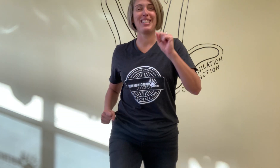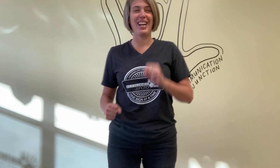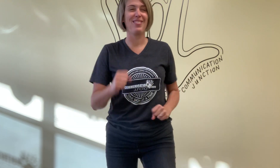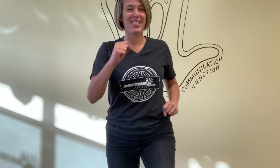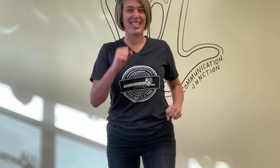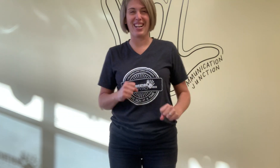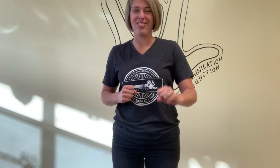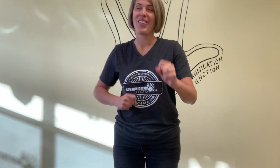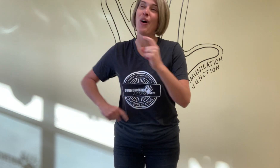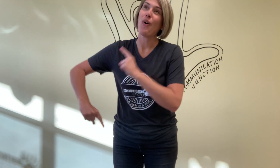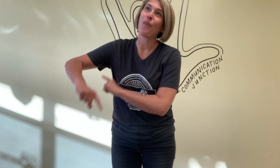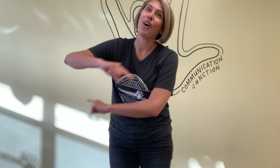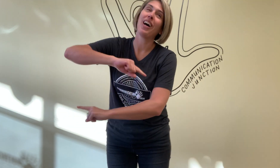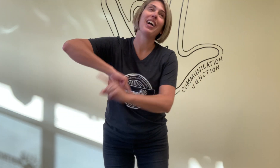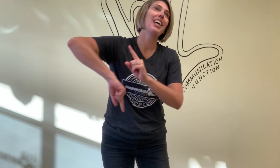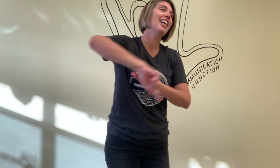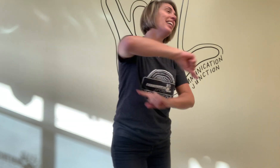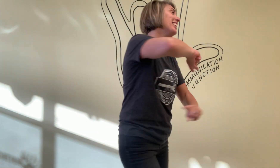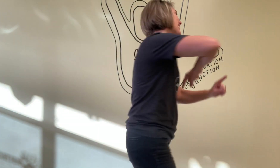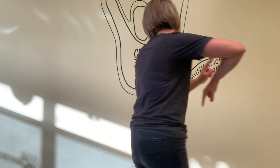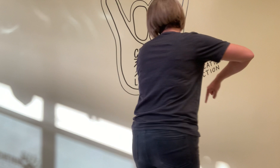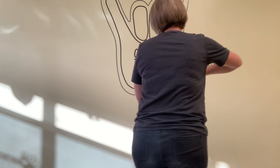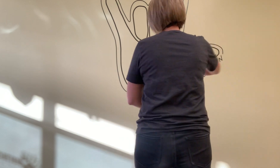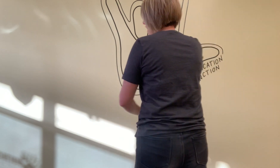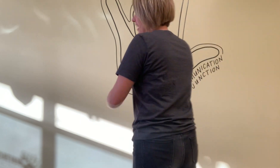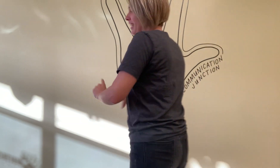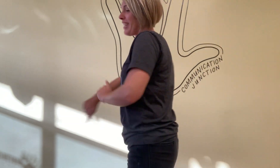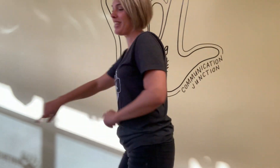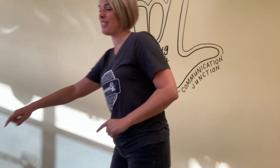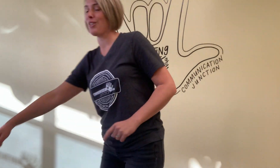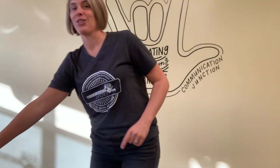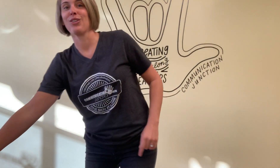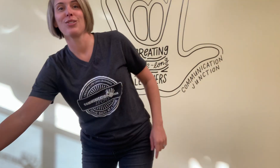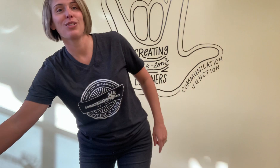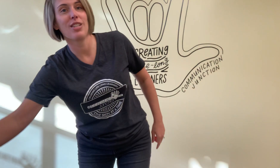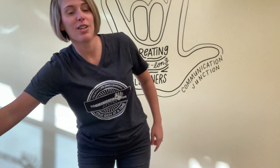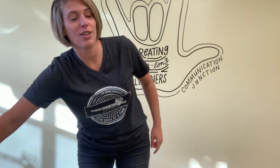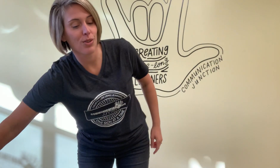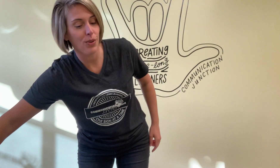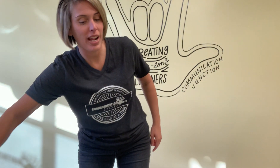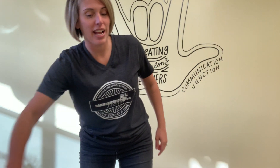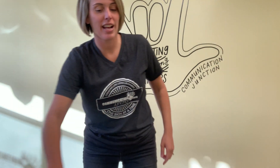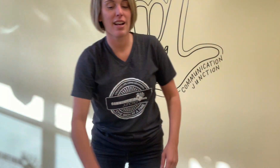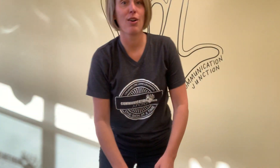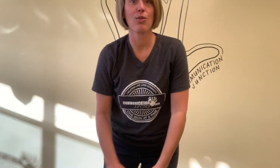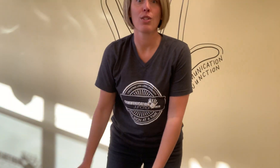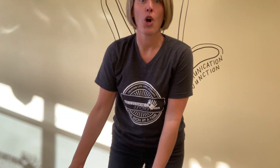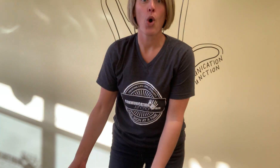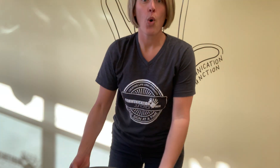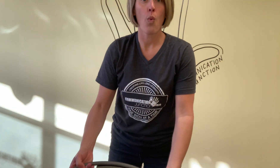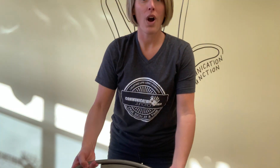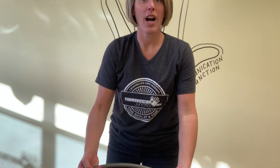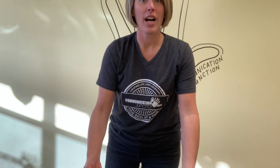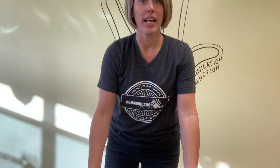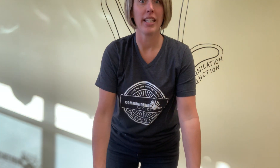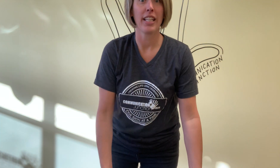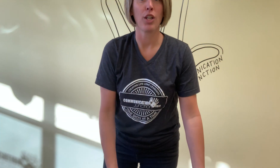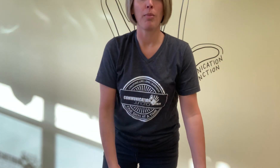stomp, stomp. One little body turns around. One little